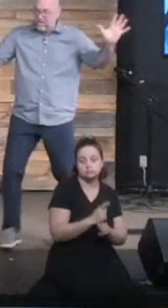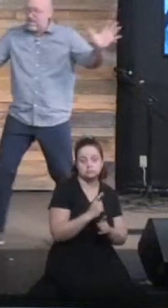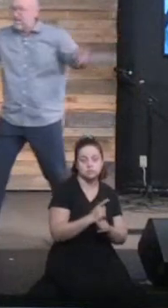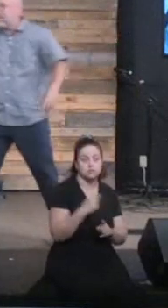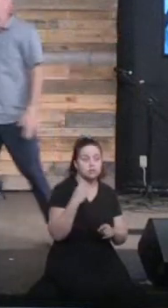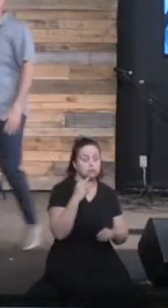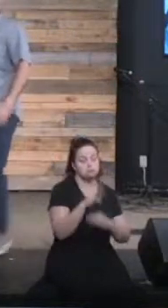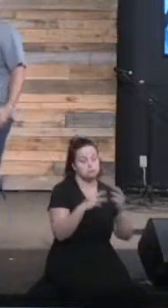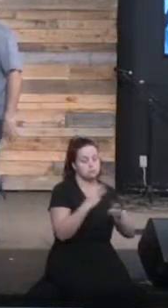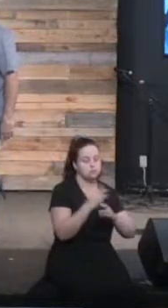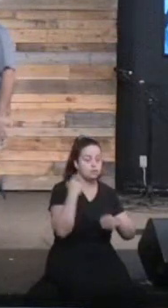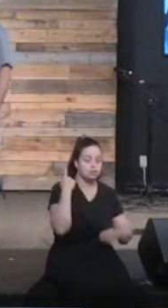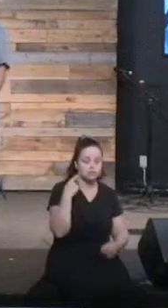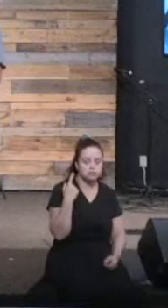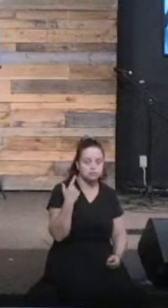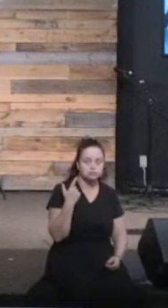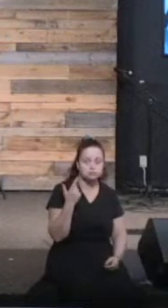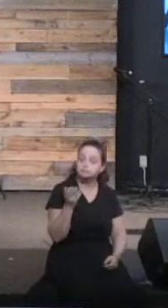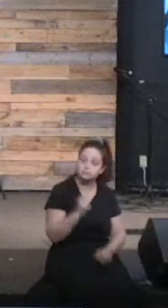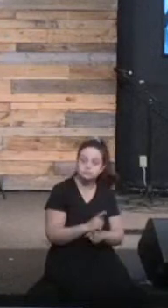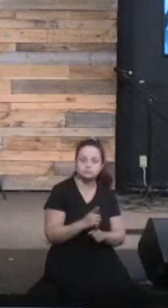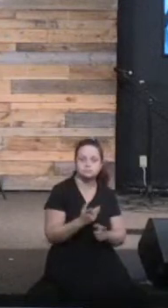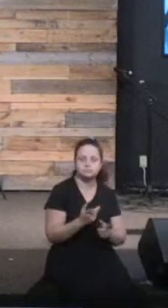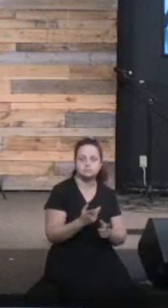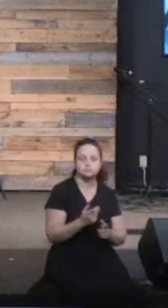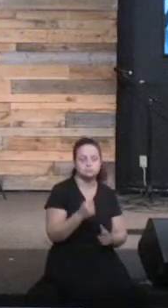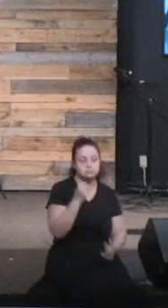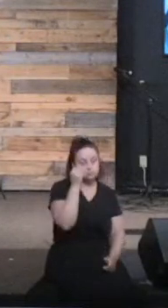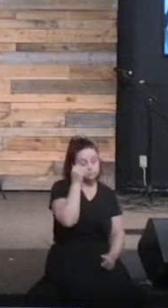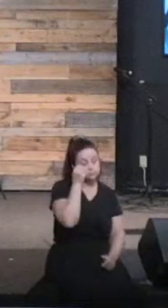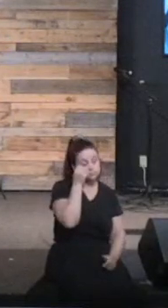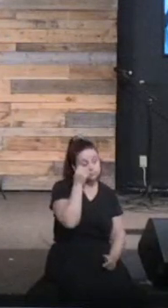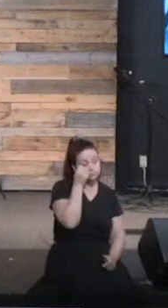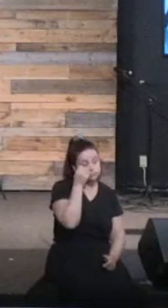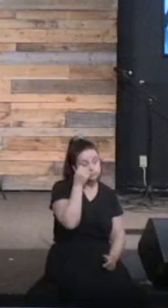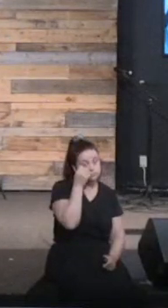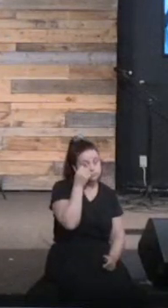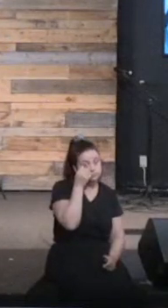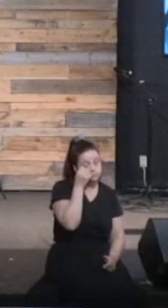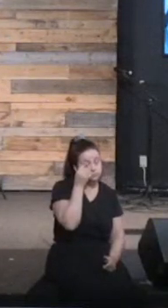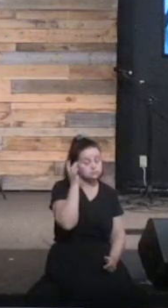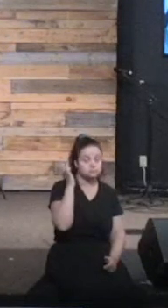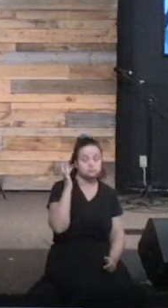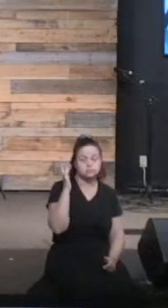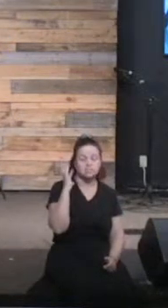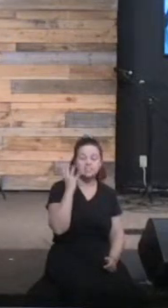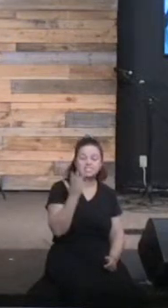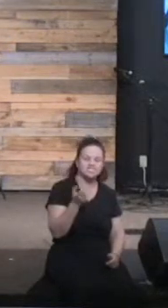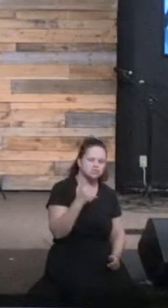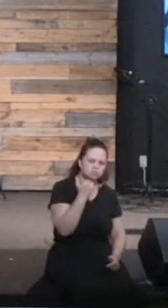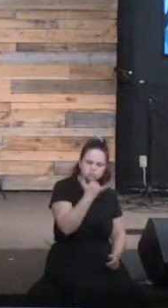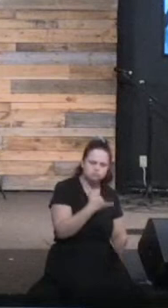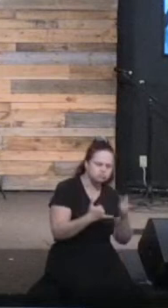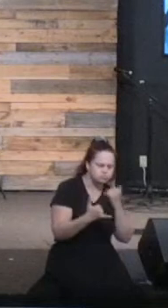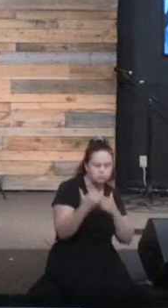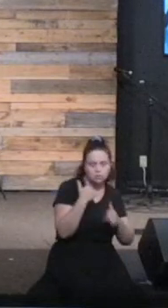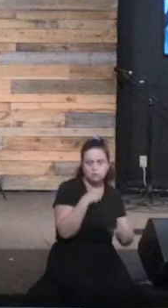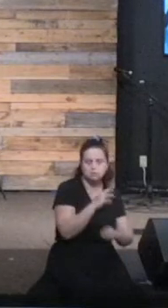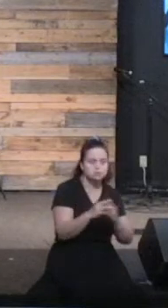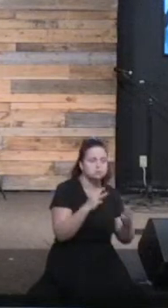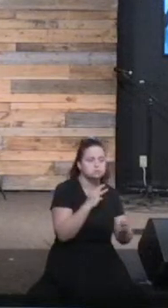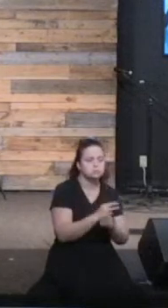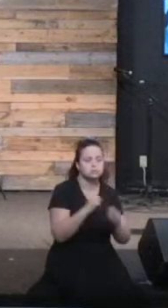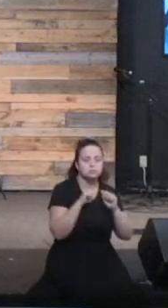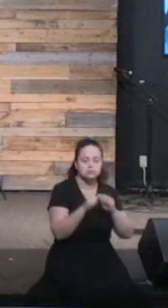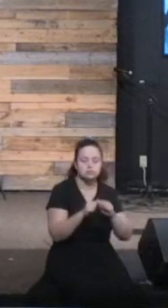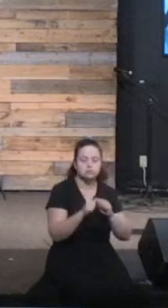world's crazy it is because it seems like what is wrong with The World Keeps multiplying